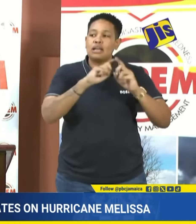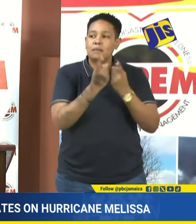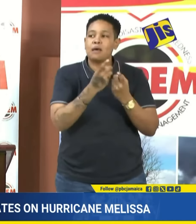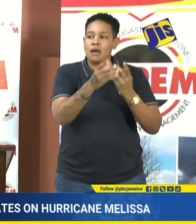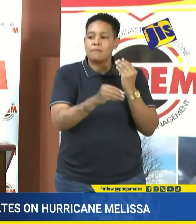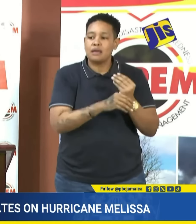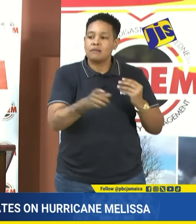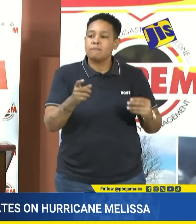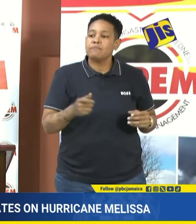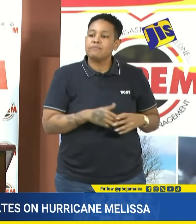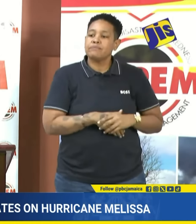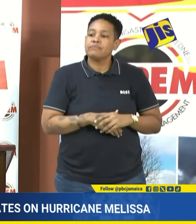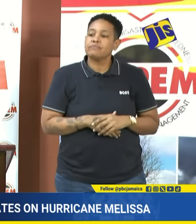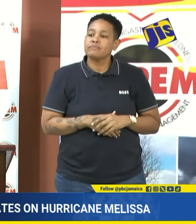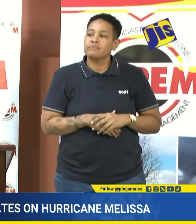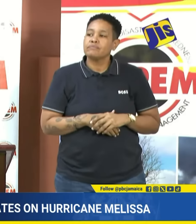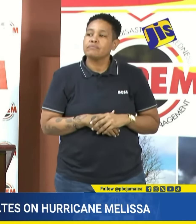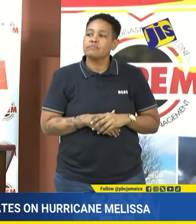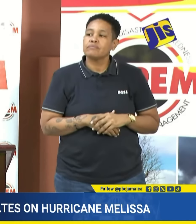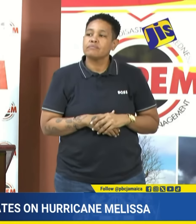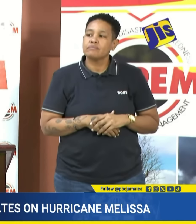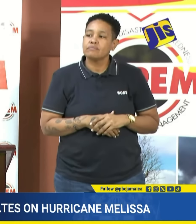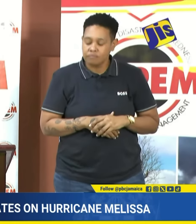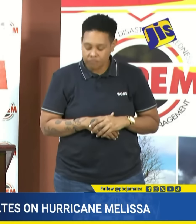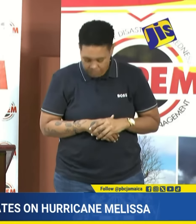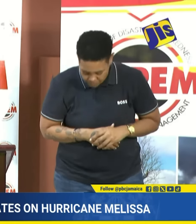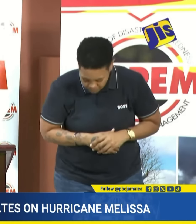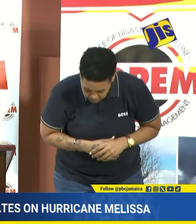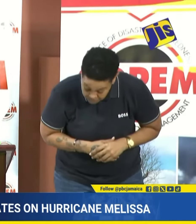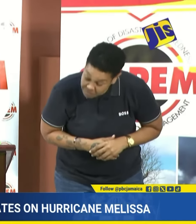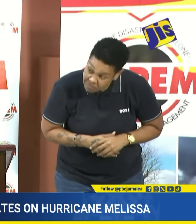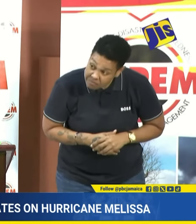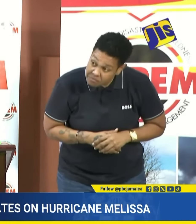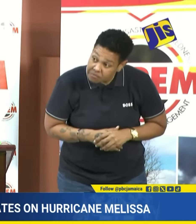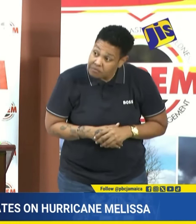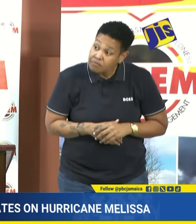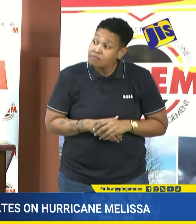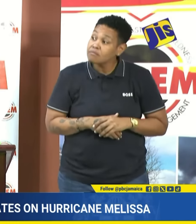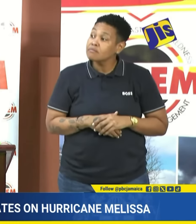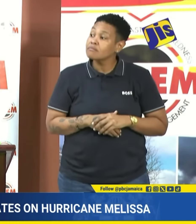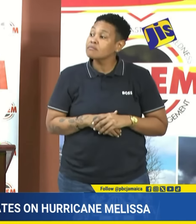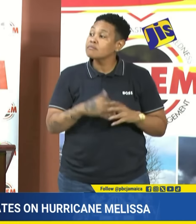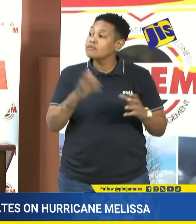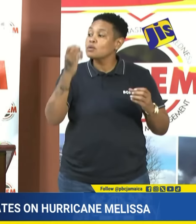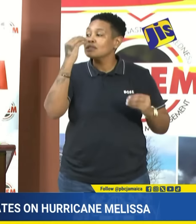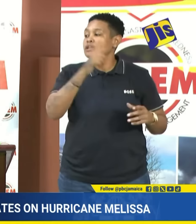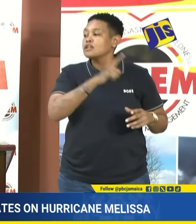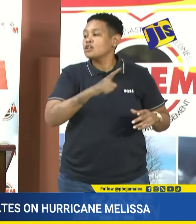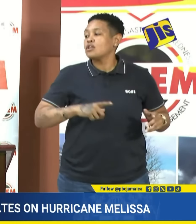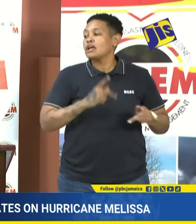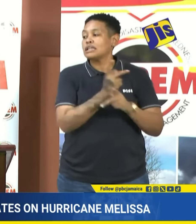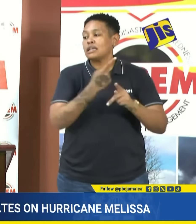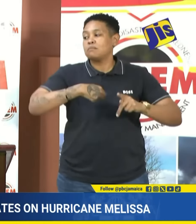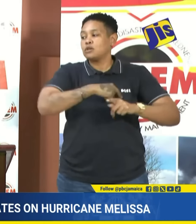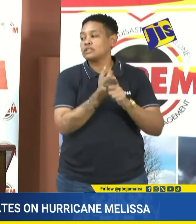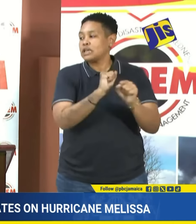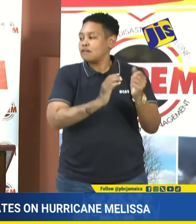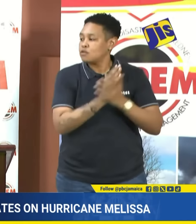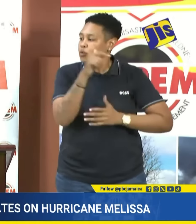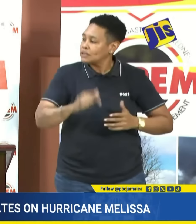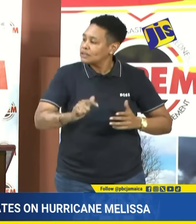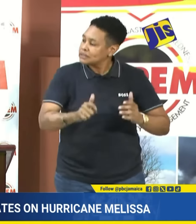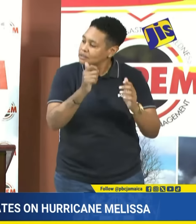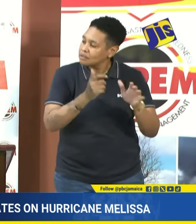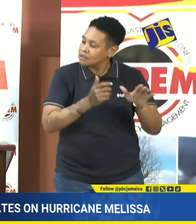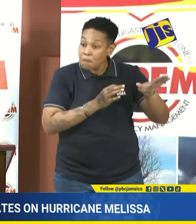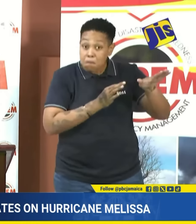departments. And so I just want to just say that may the Lord just keep us safe through the